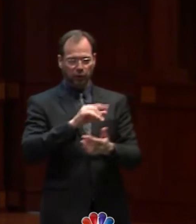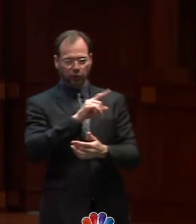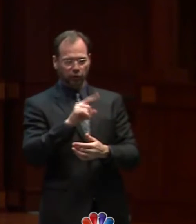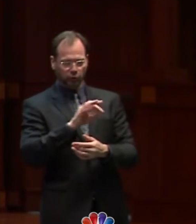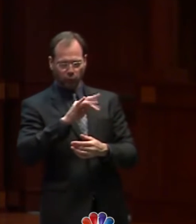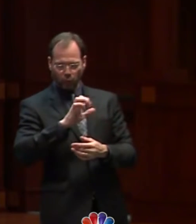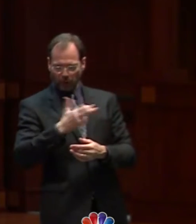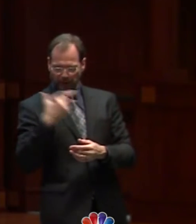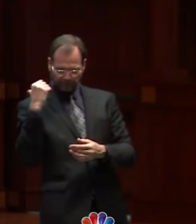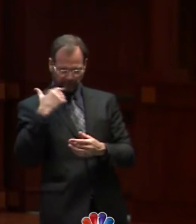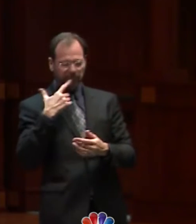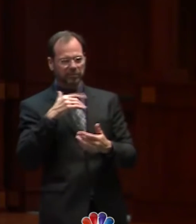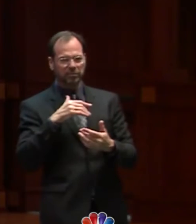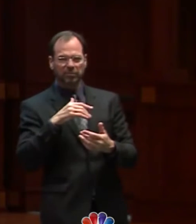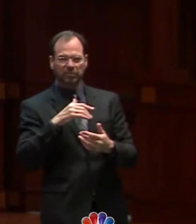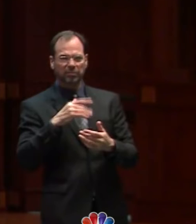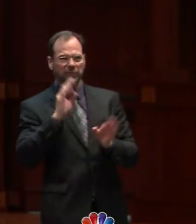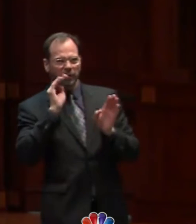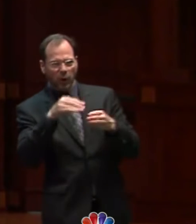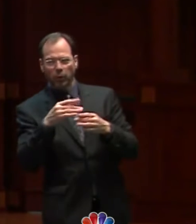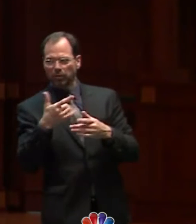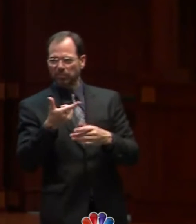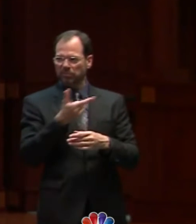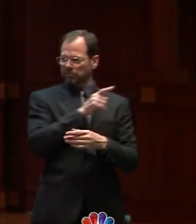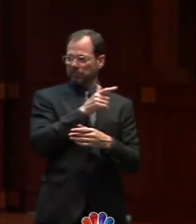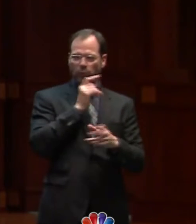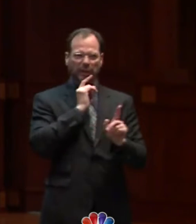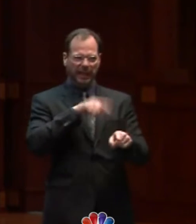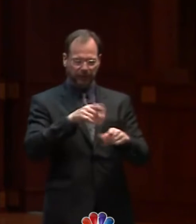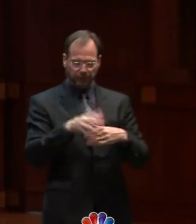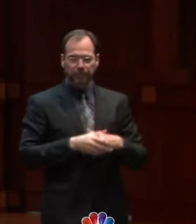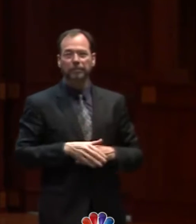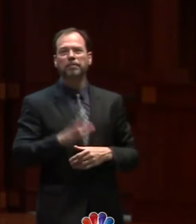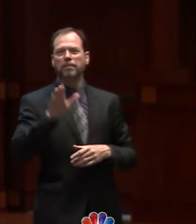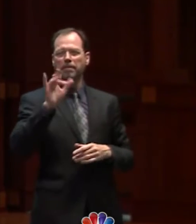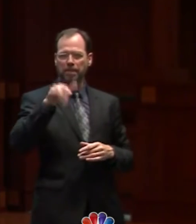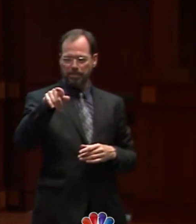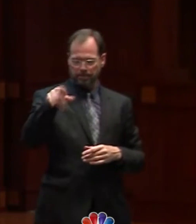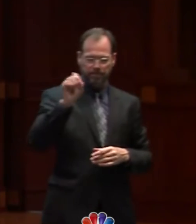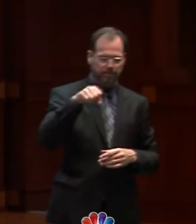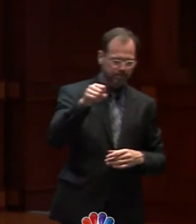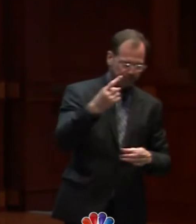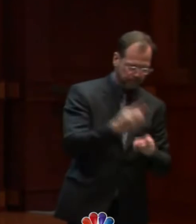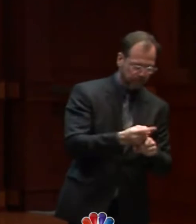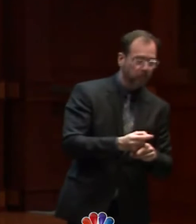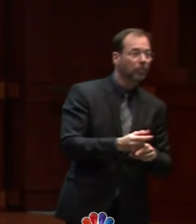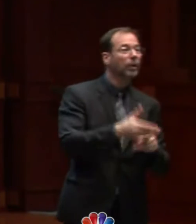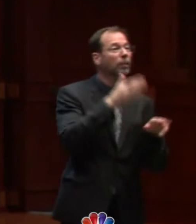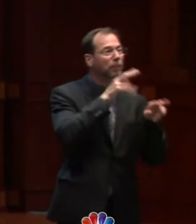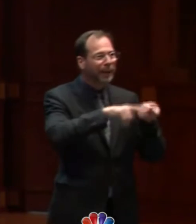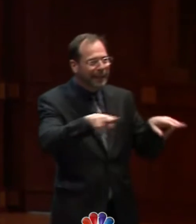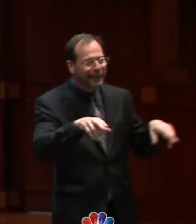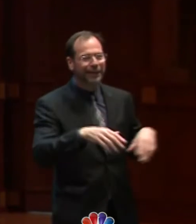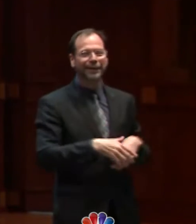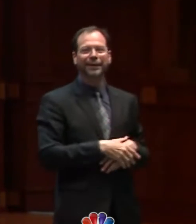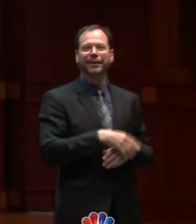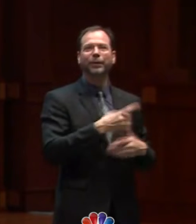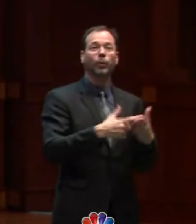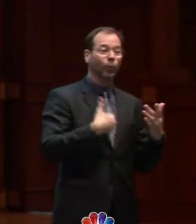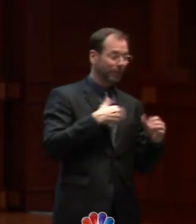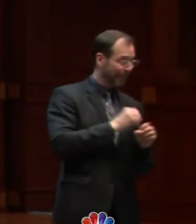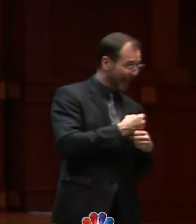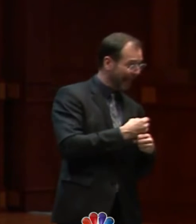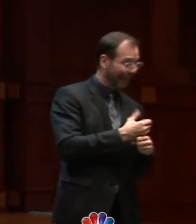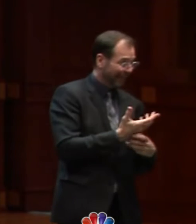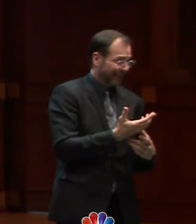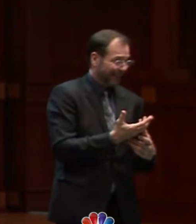has been working on, so I would like to have him respond to your question. Yeah, absolutely. Yeah, all these beds and things that we can create